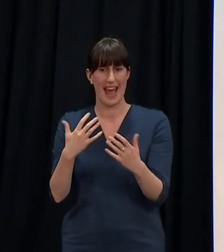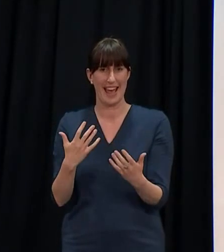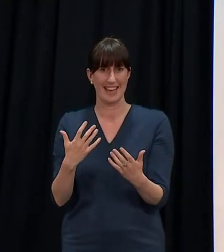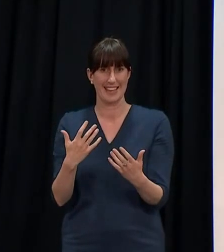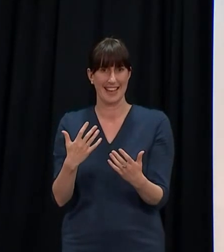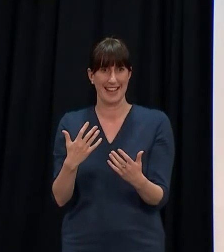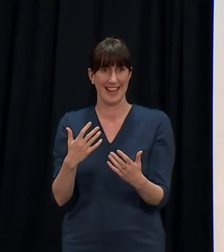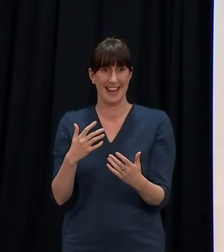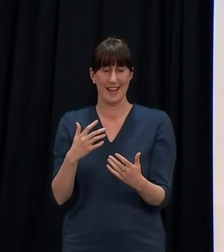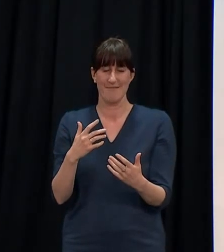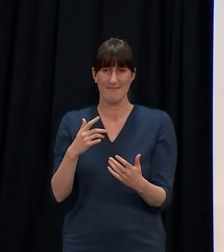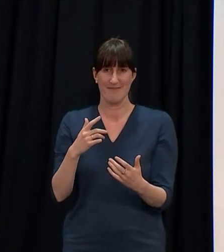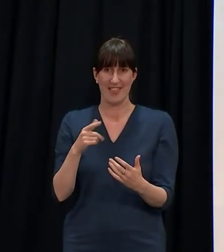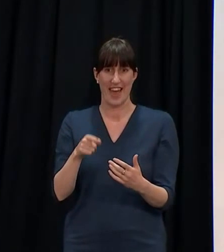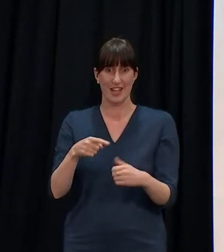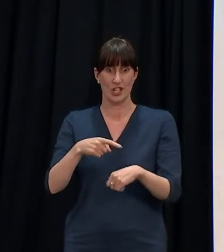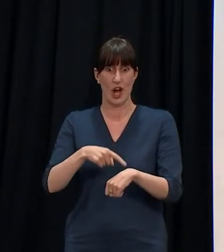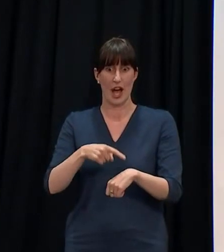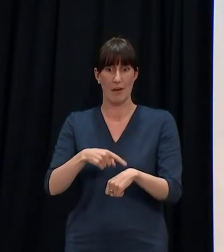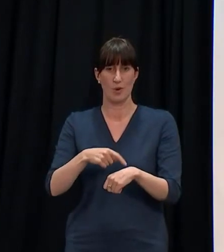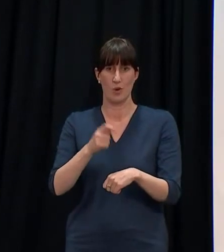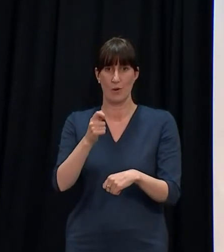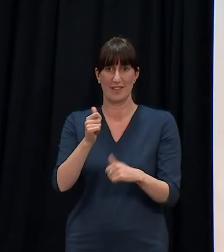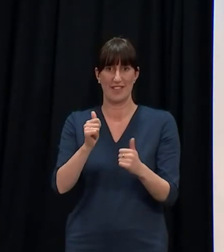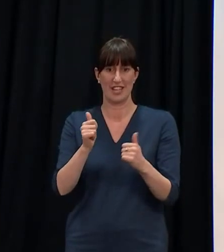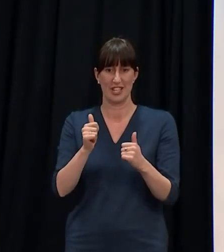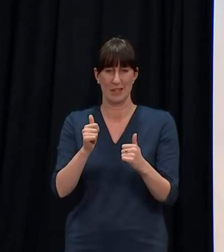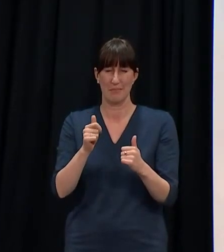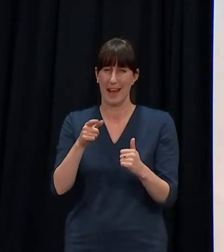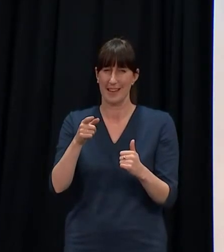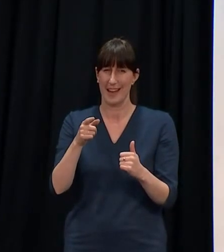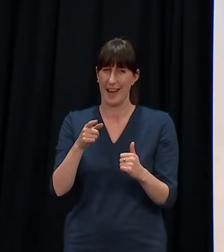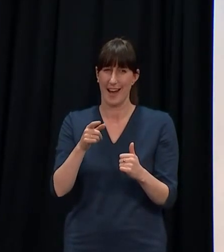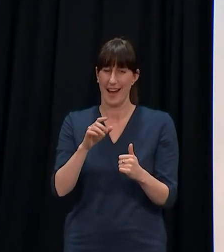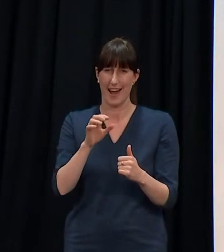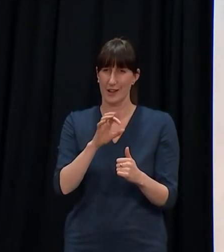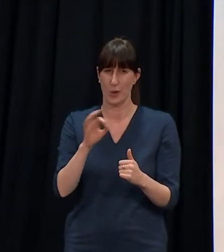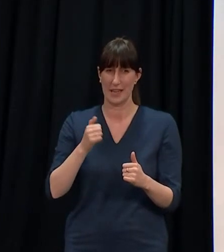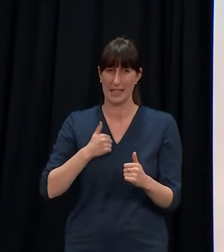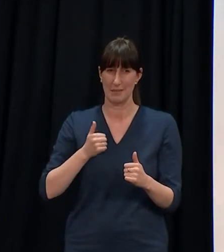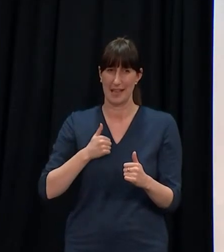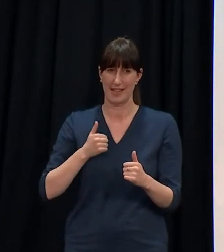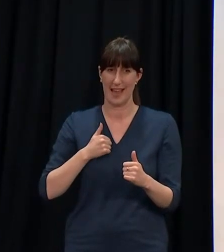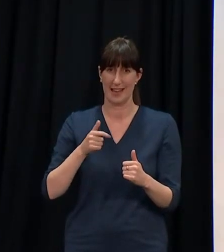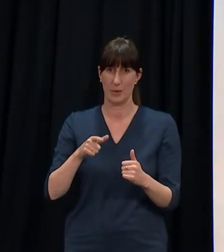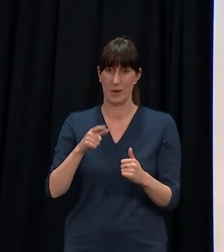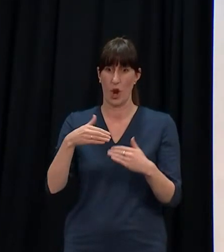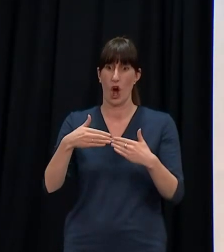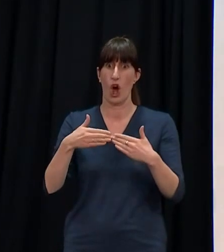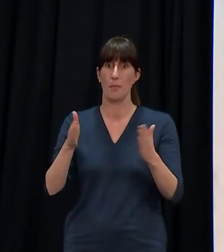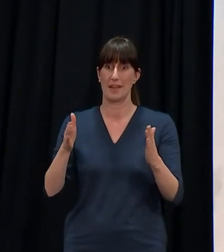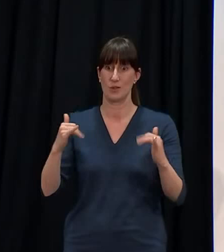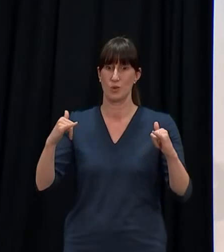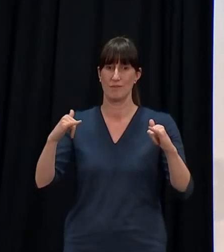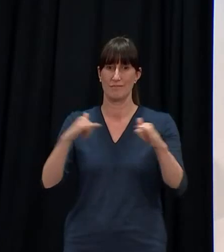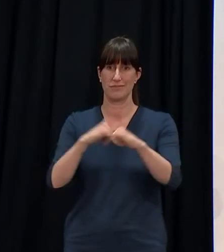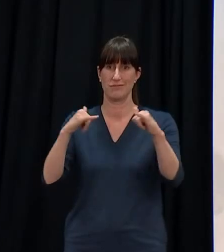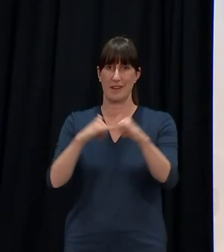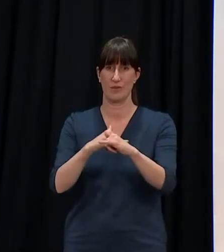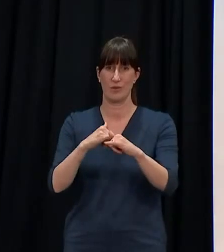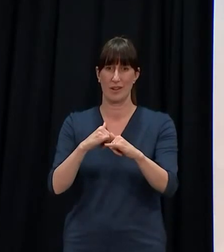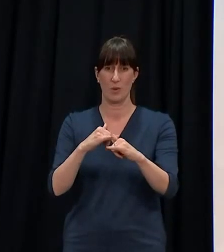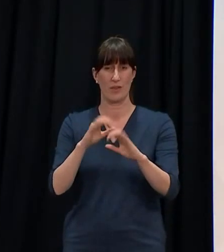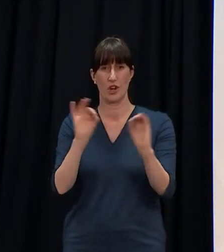expect that there'll be speedy decisions in the next few weeks about reopening of the trans-Tasman travel bubble. I think those New Zealanders who are in